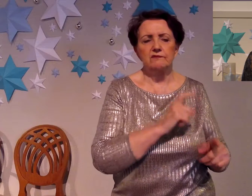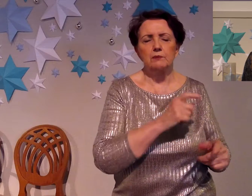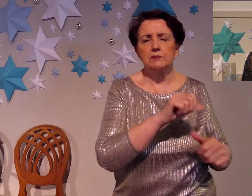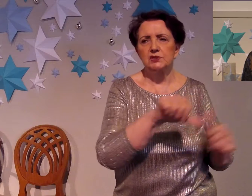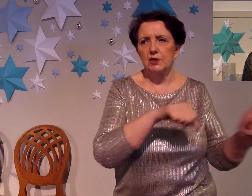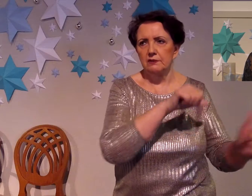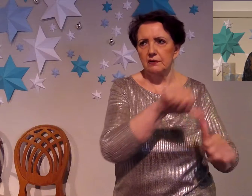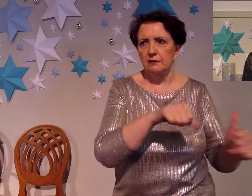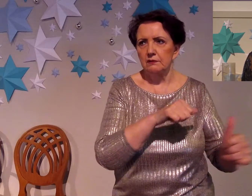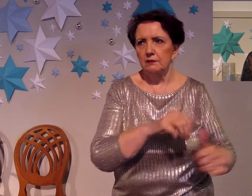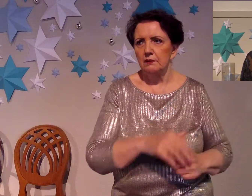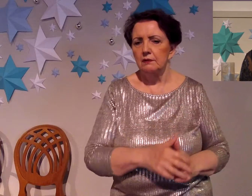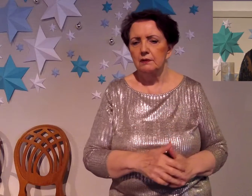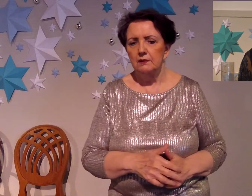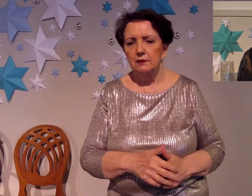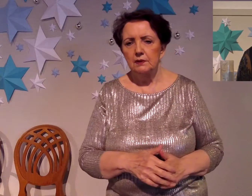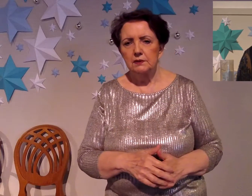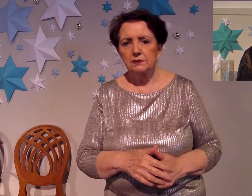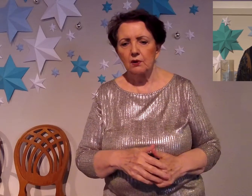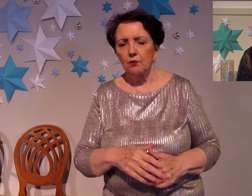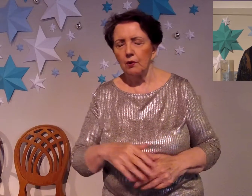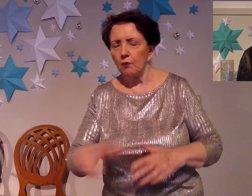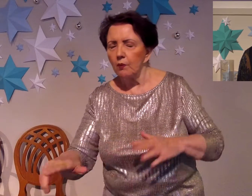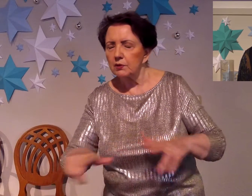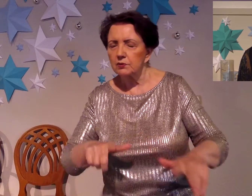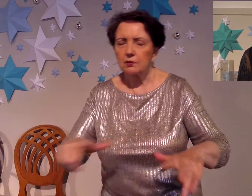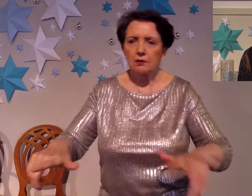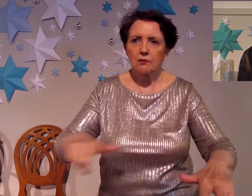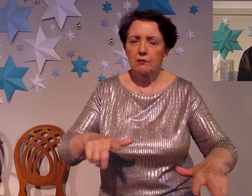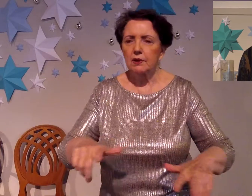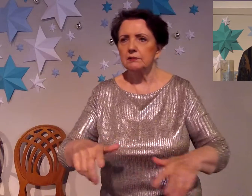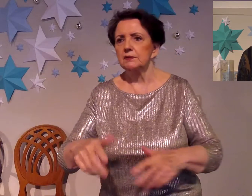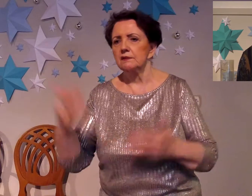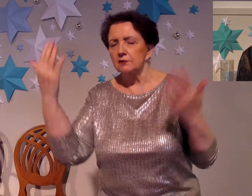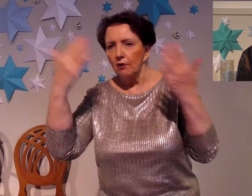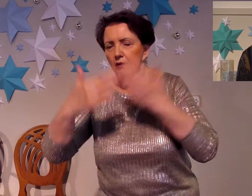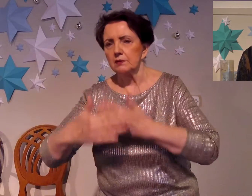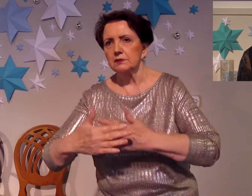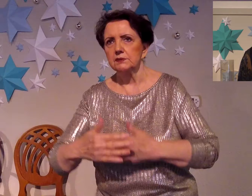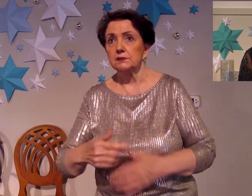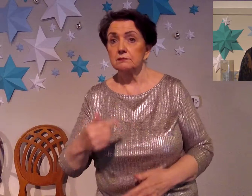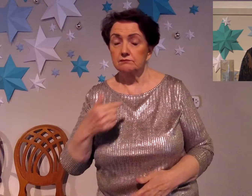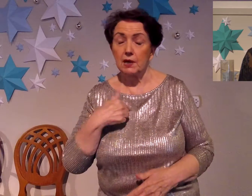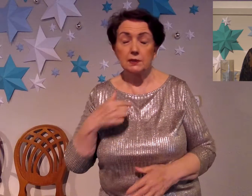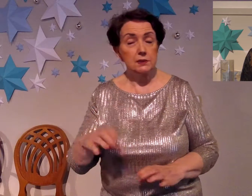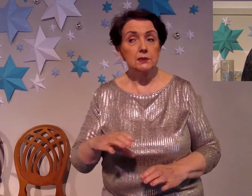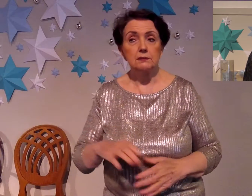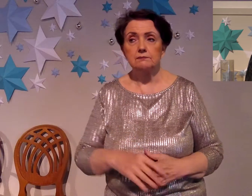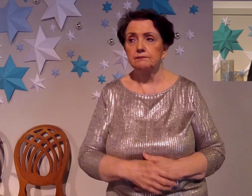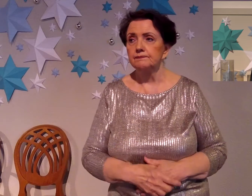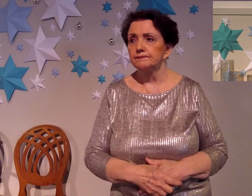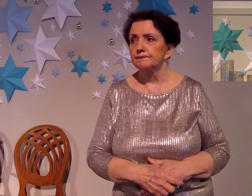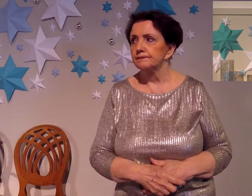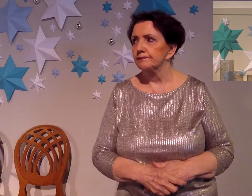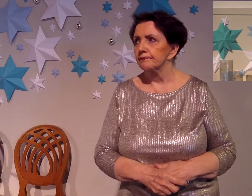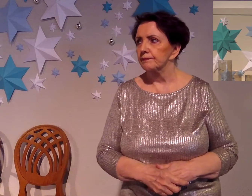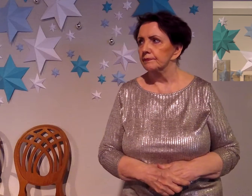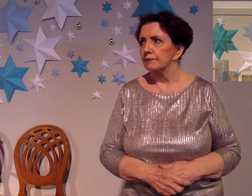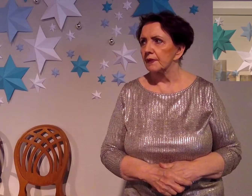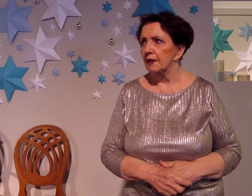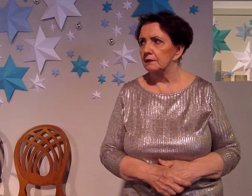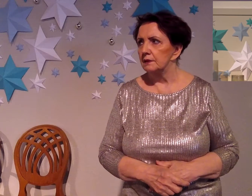And we stumble around in the dark. Certainly I did that morning in a big way. I stumbled